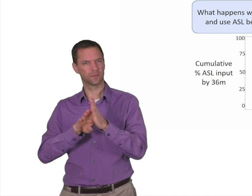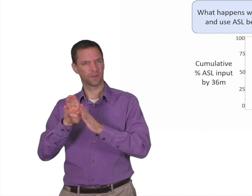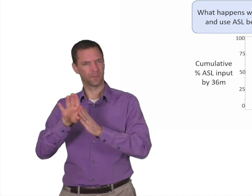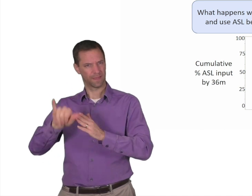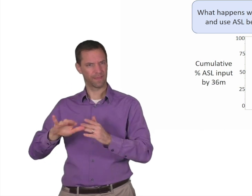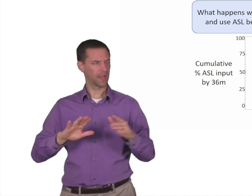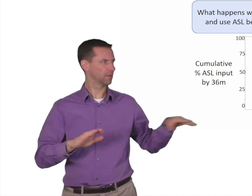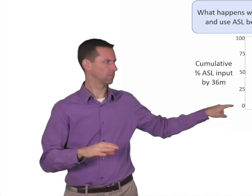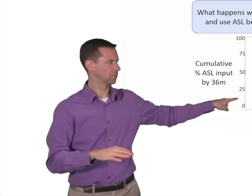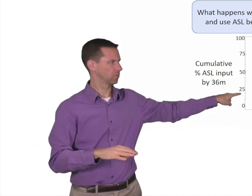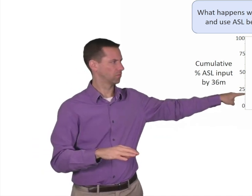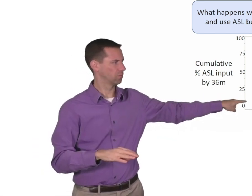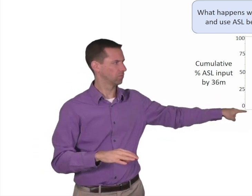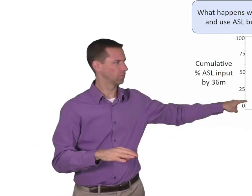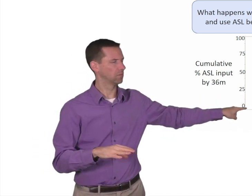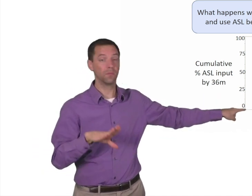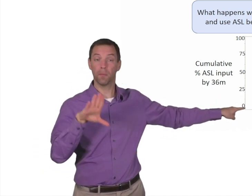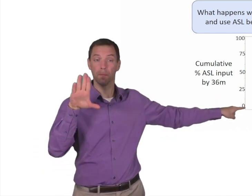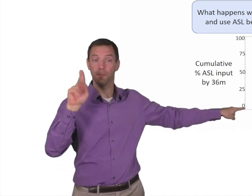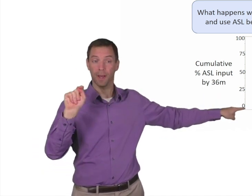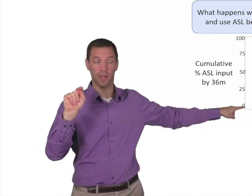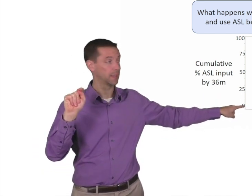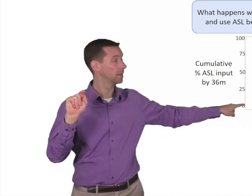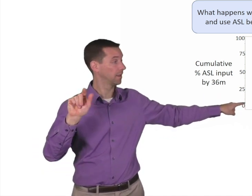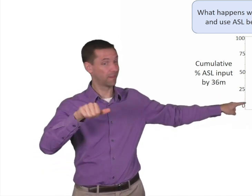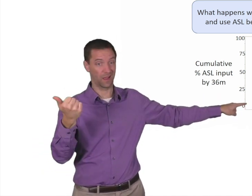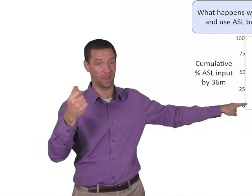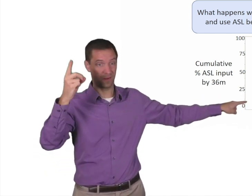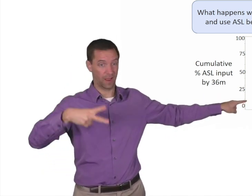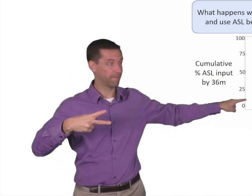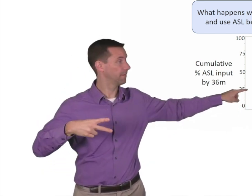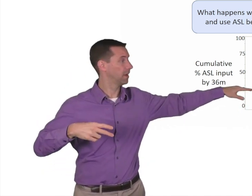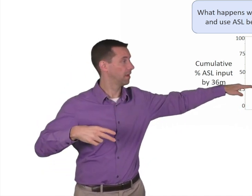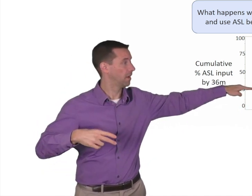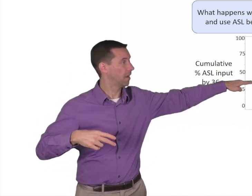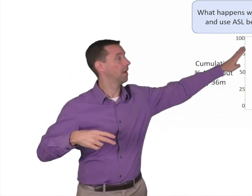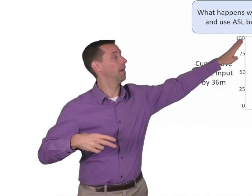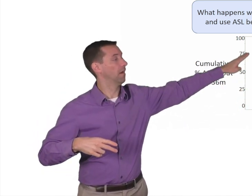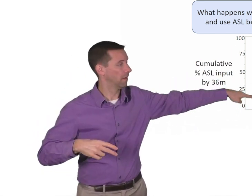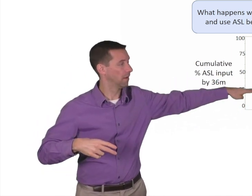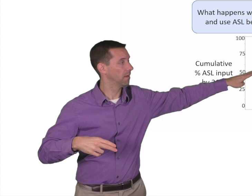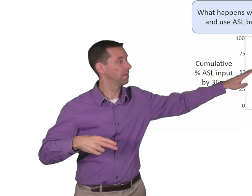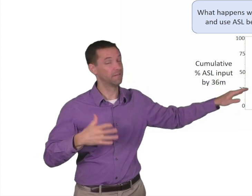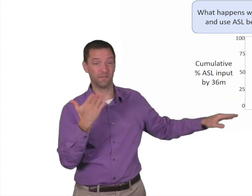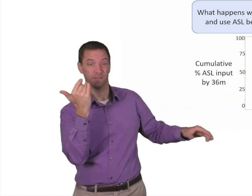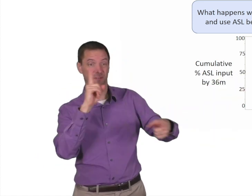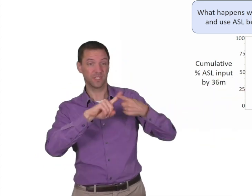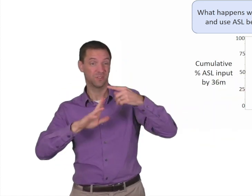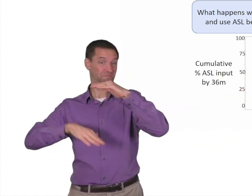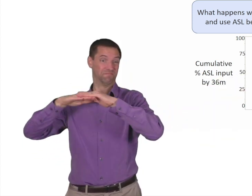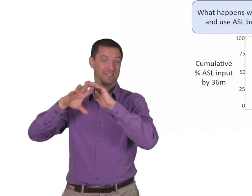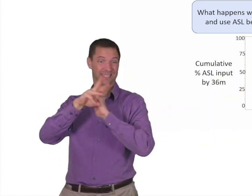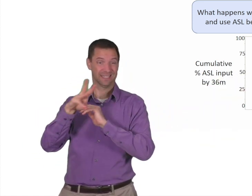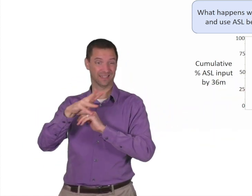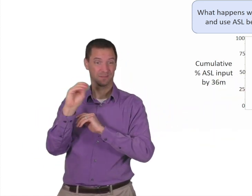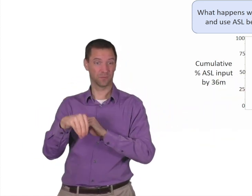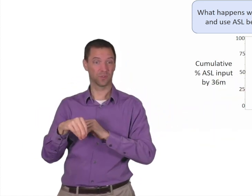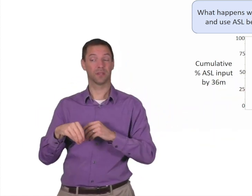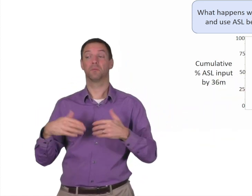not expect to see strong ASL development in those kids. But the other half of this group had ranged from 15